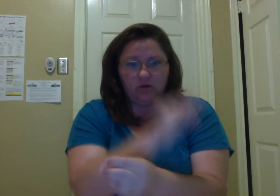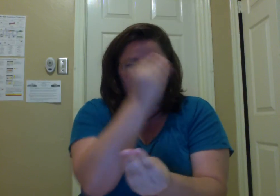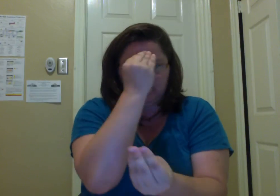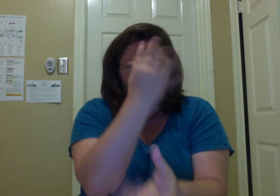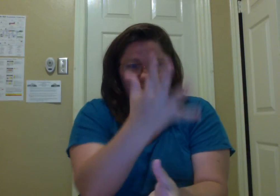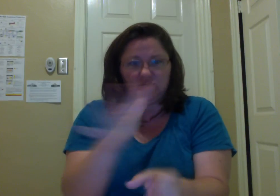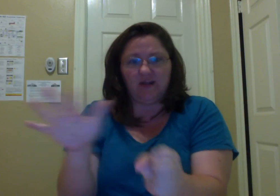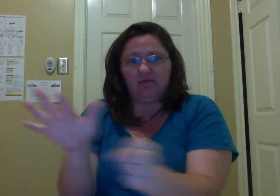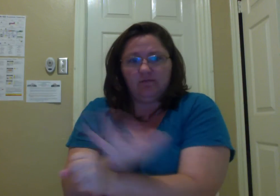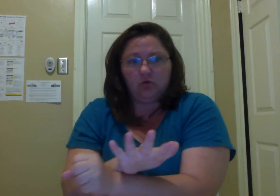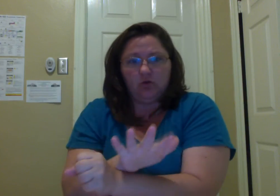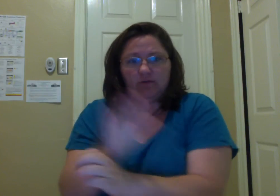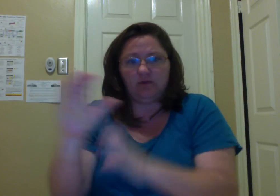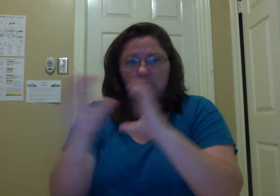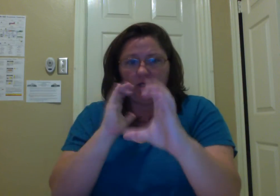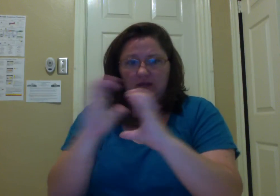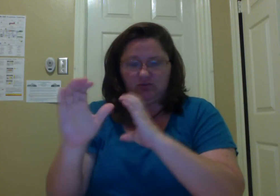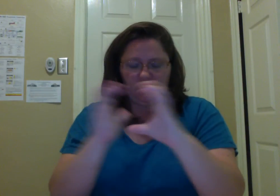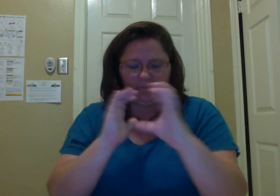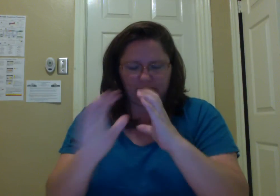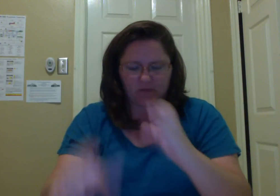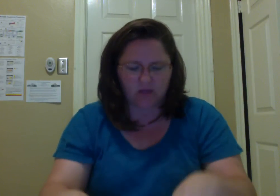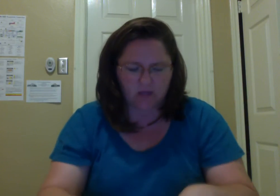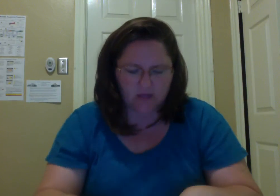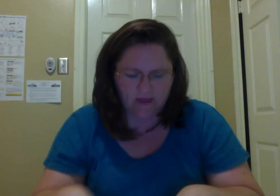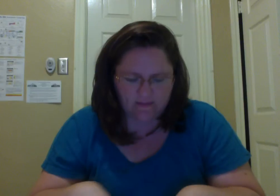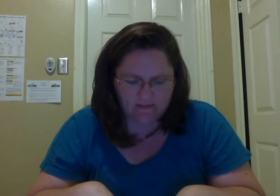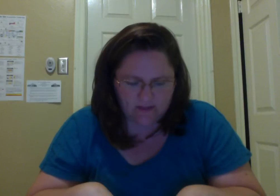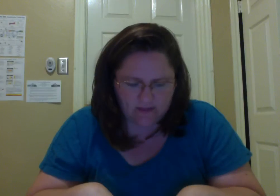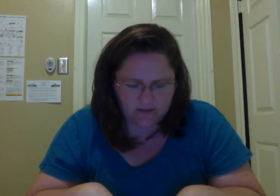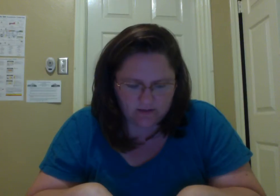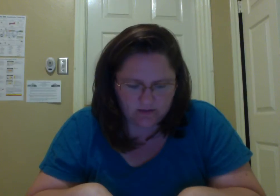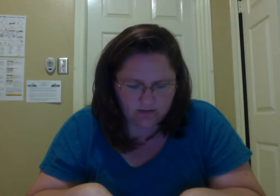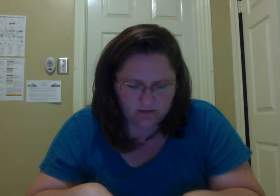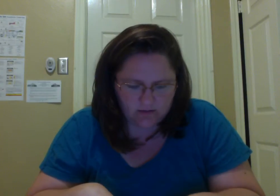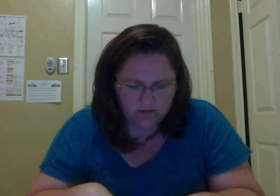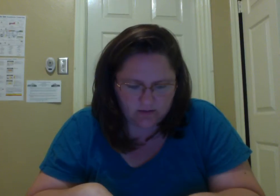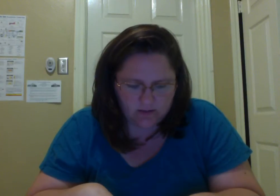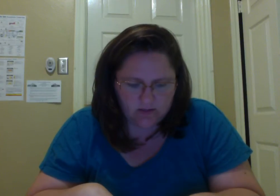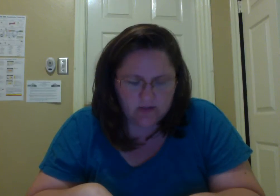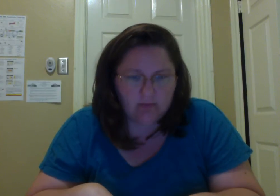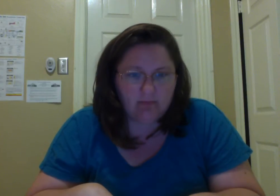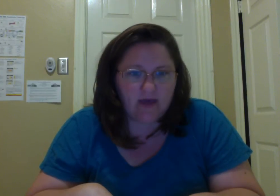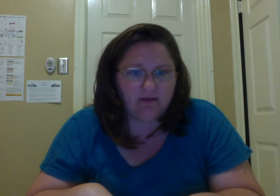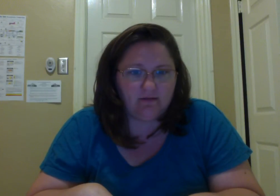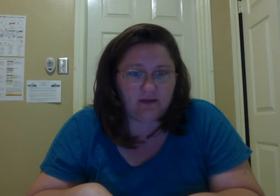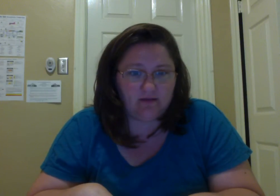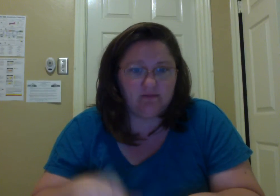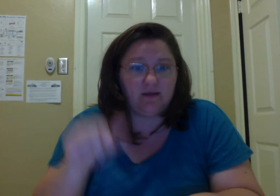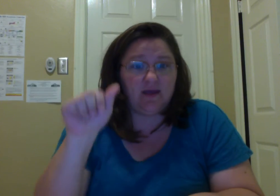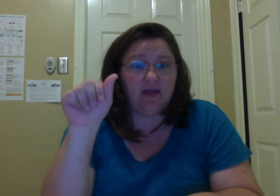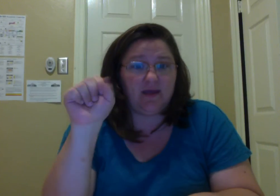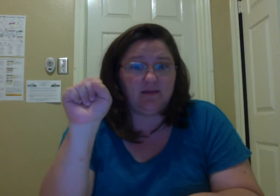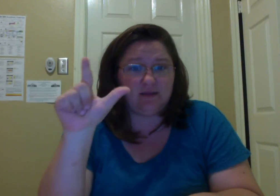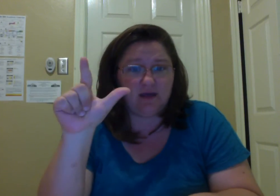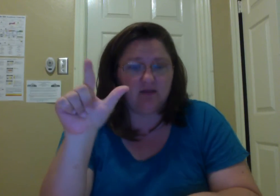of information and full of communication. And then Max says ASL